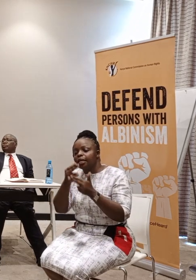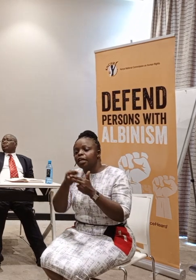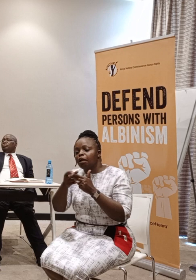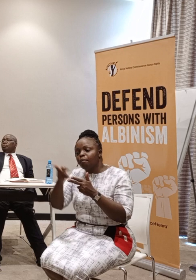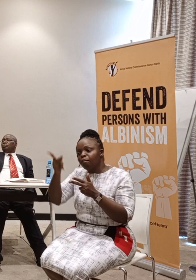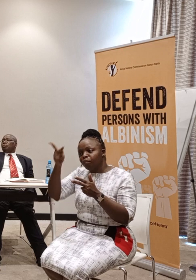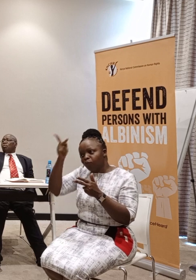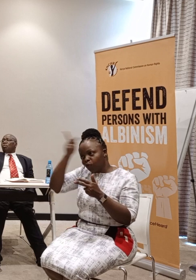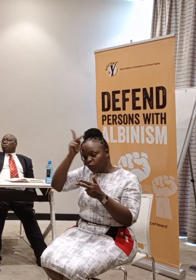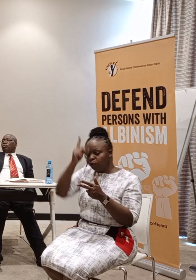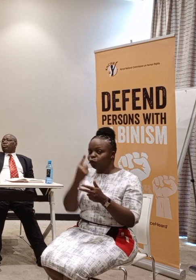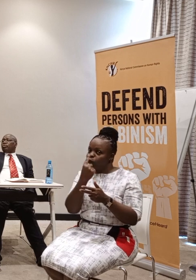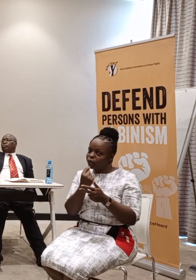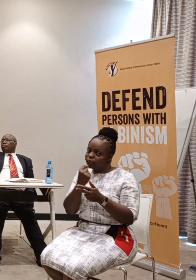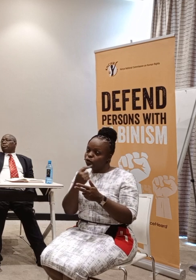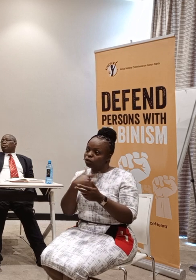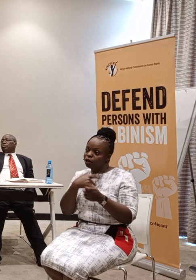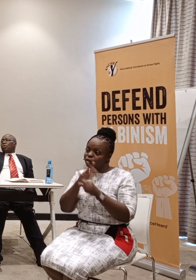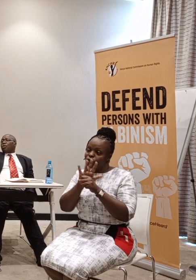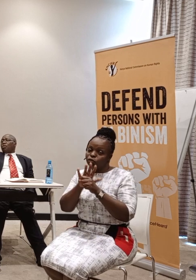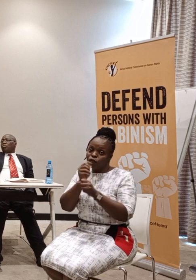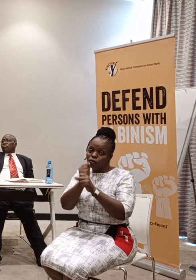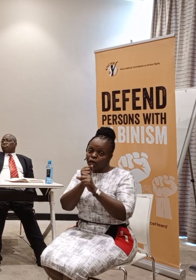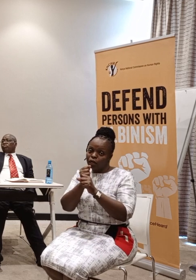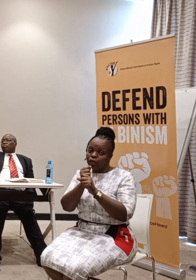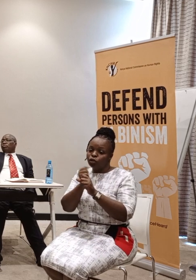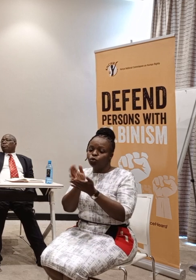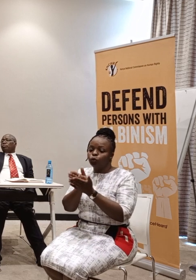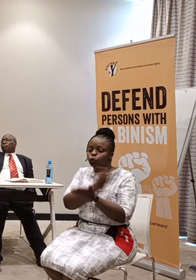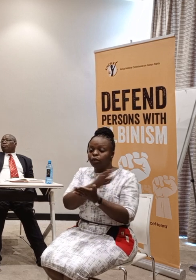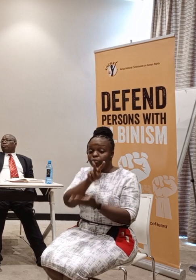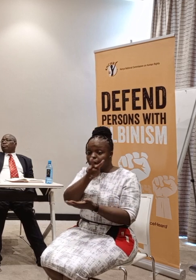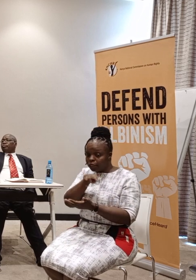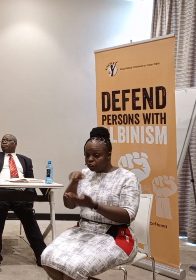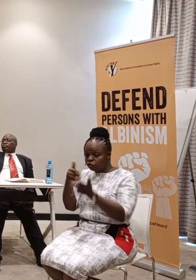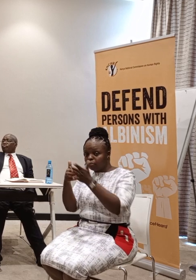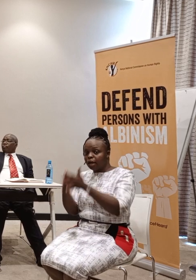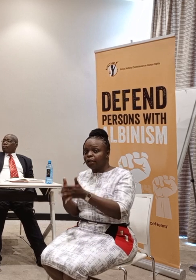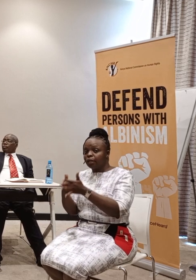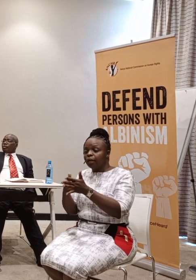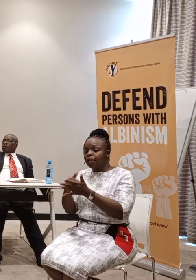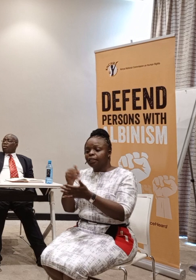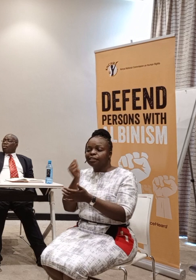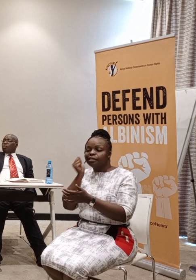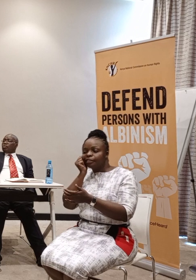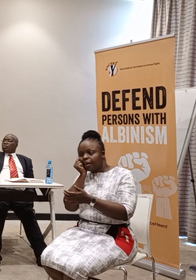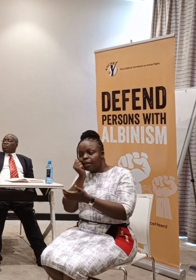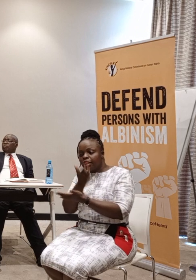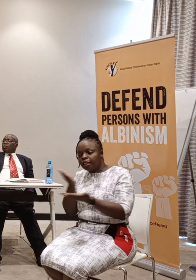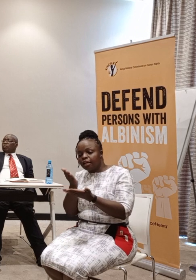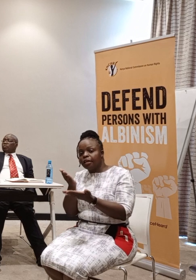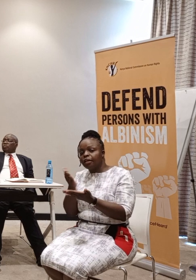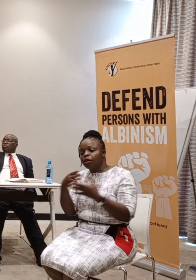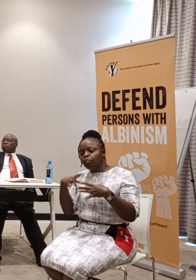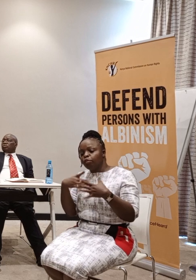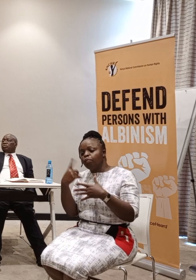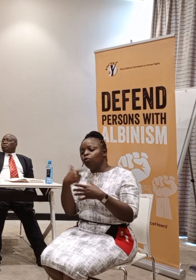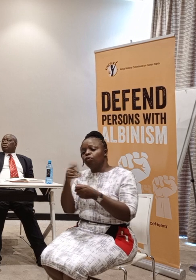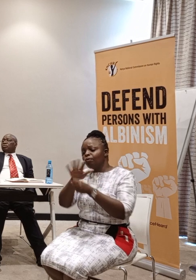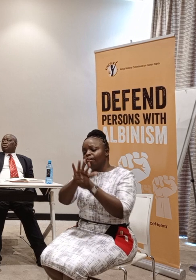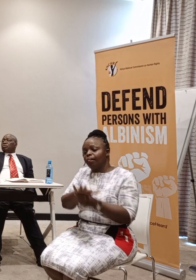work to do to remove attitudinal barriers. And the sad thing, the perpetrators of the